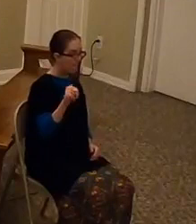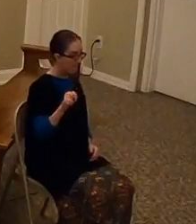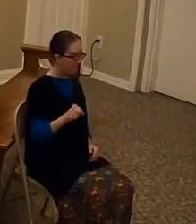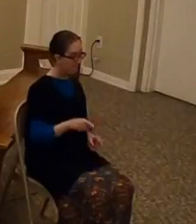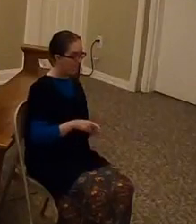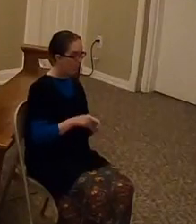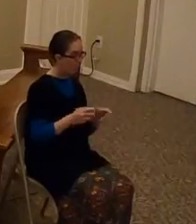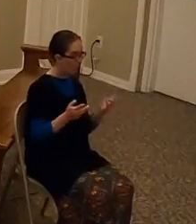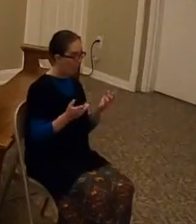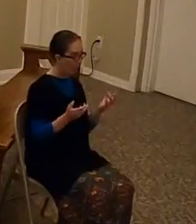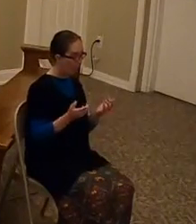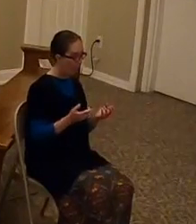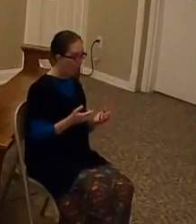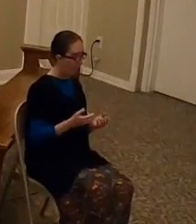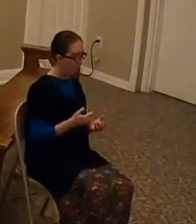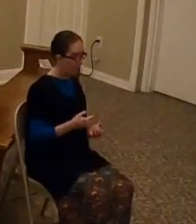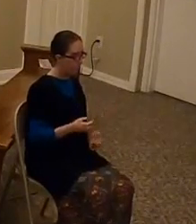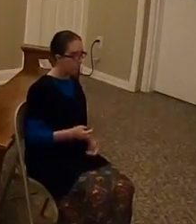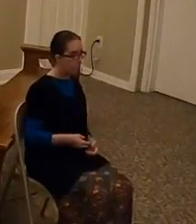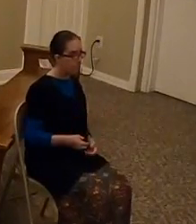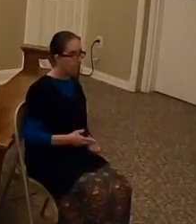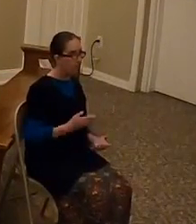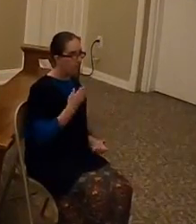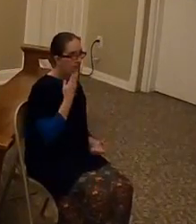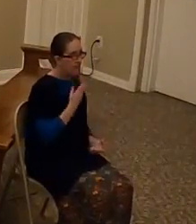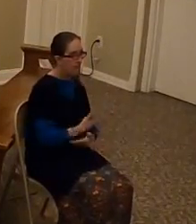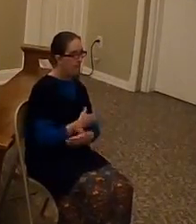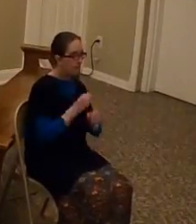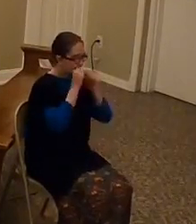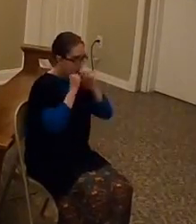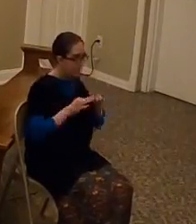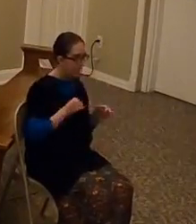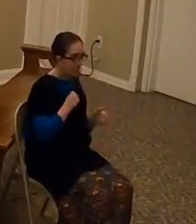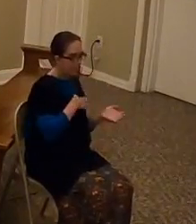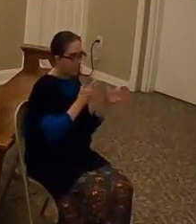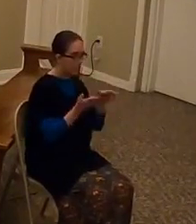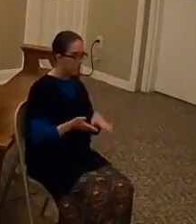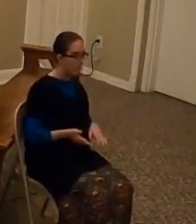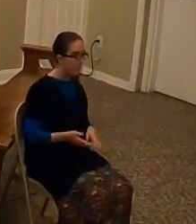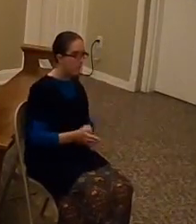He's like, what good are beans going to do? I mean, what good is a birthright going to do to me if I'm dead?